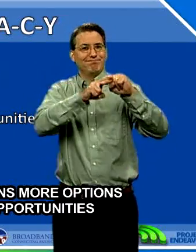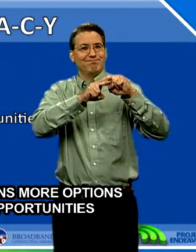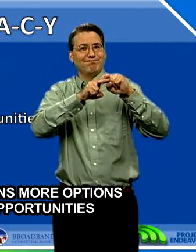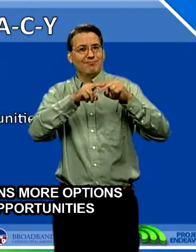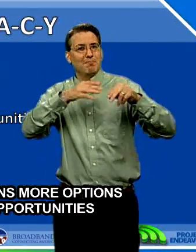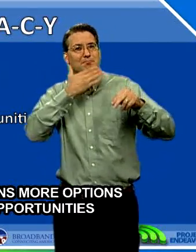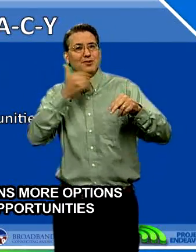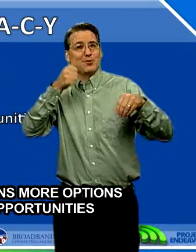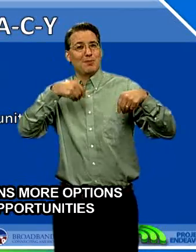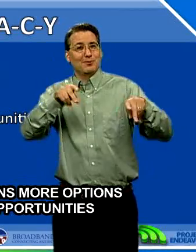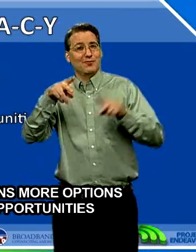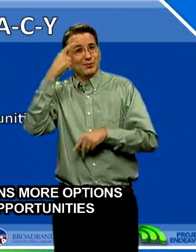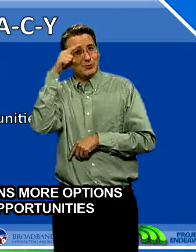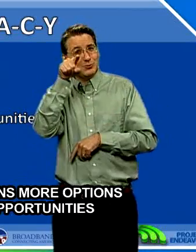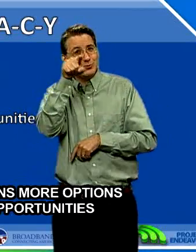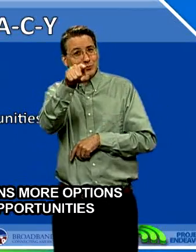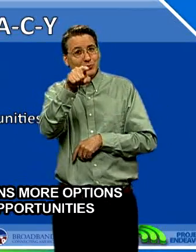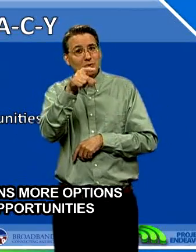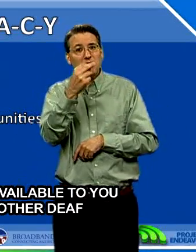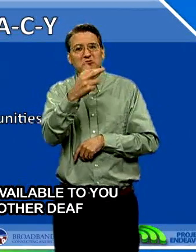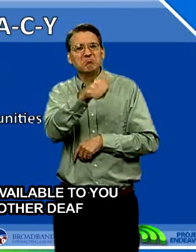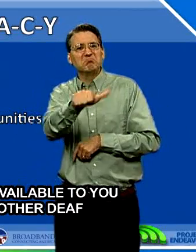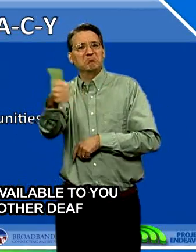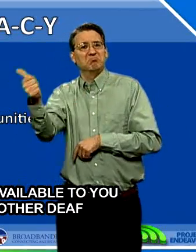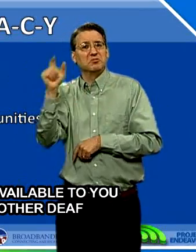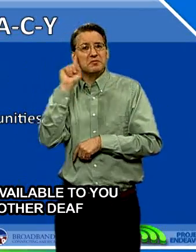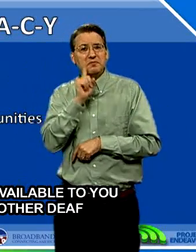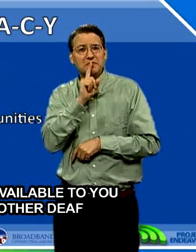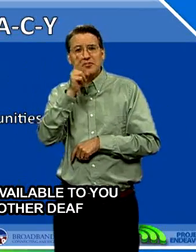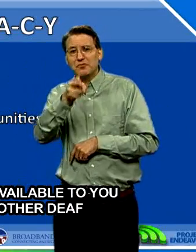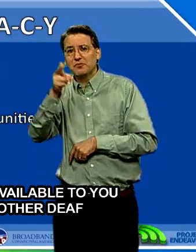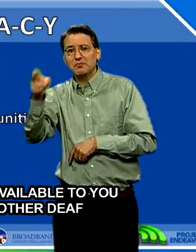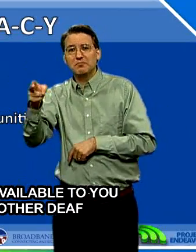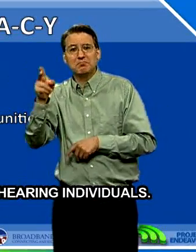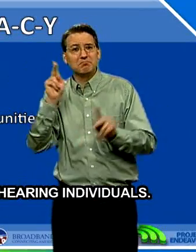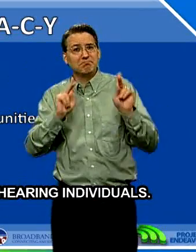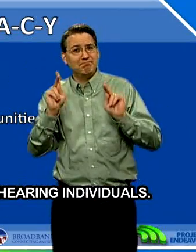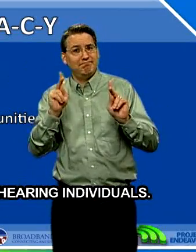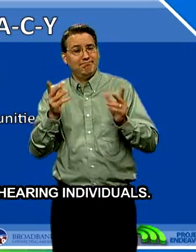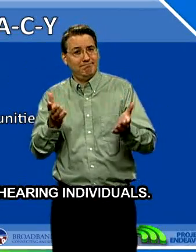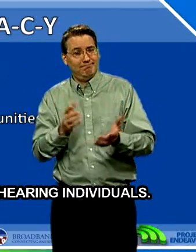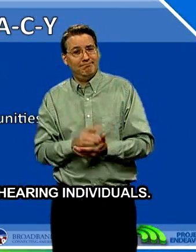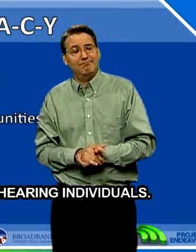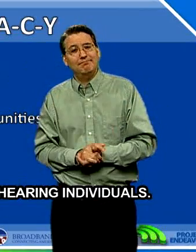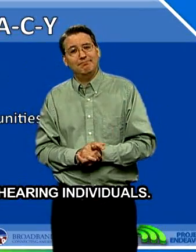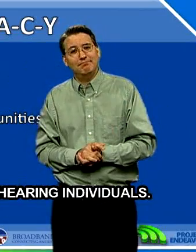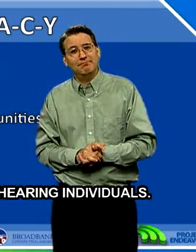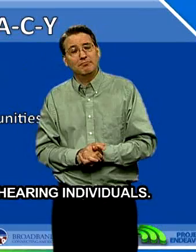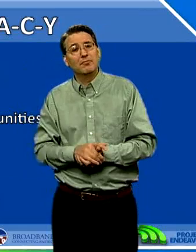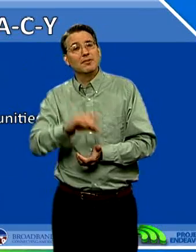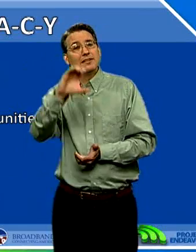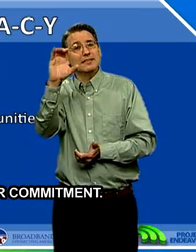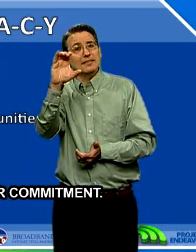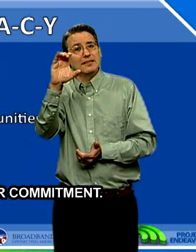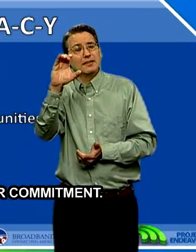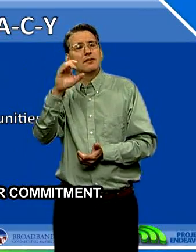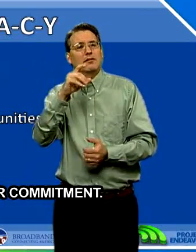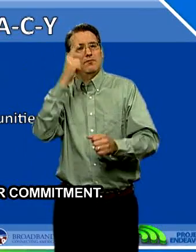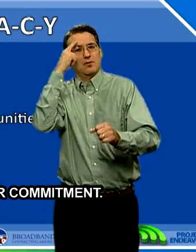That means more options and opportunities will be available to you and other deaf and hard of hearing individuals. C is